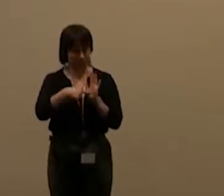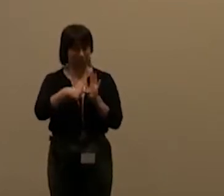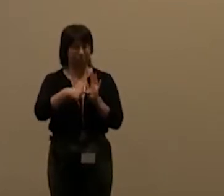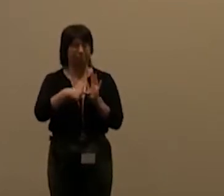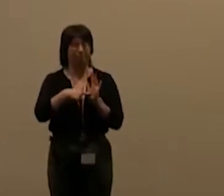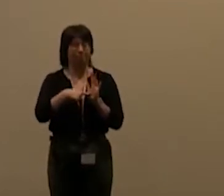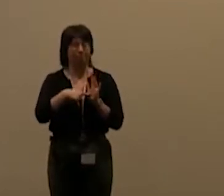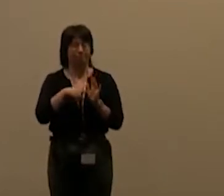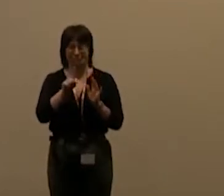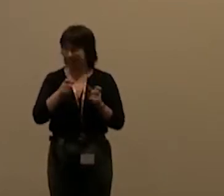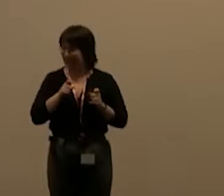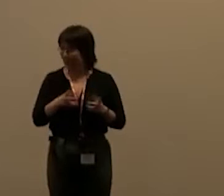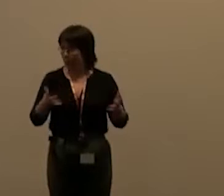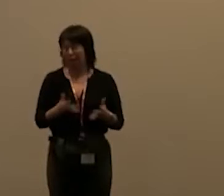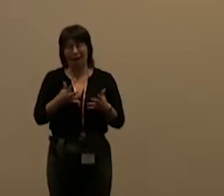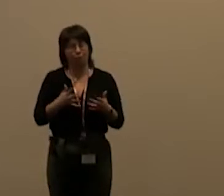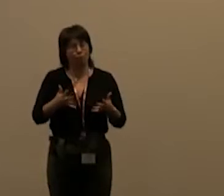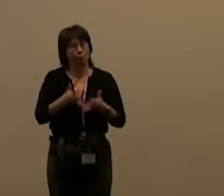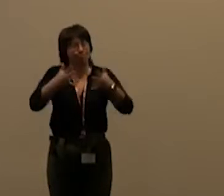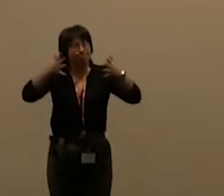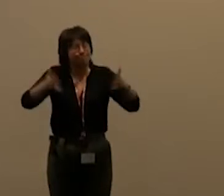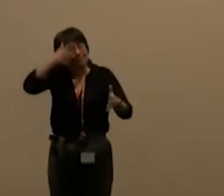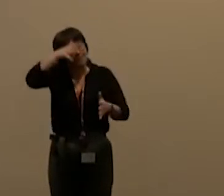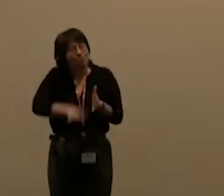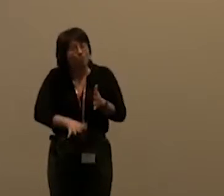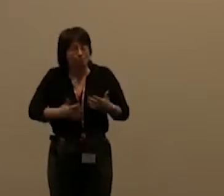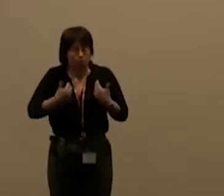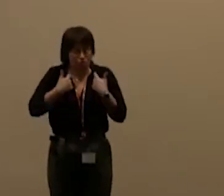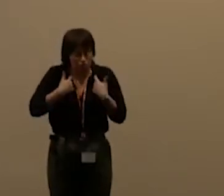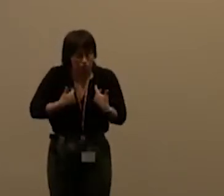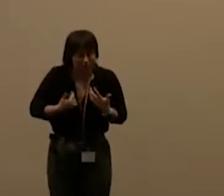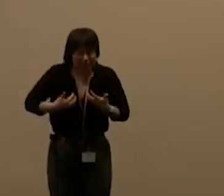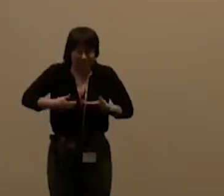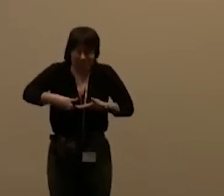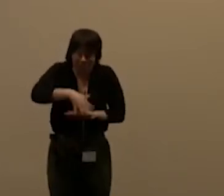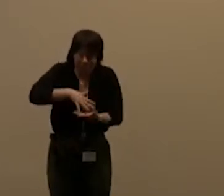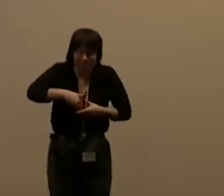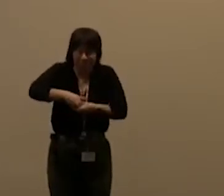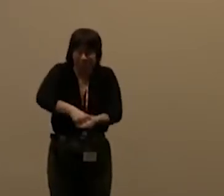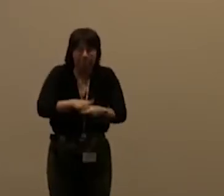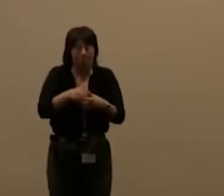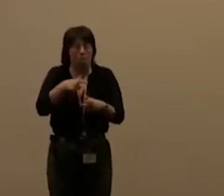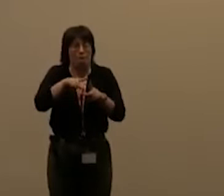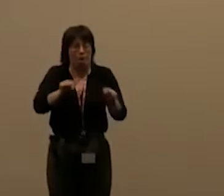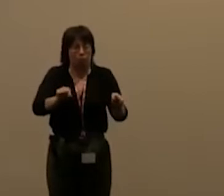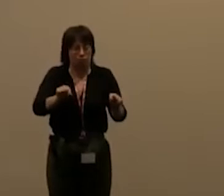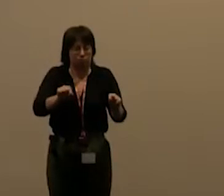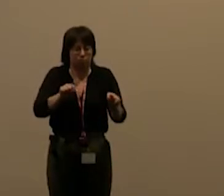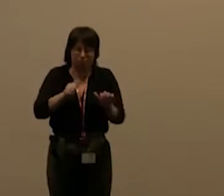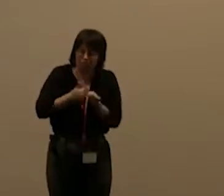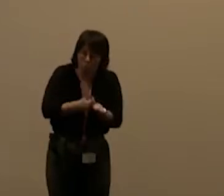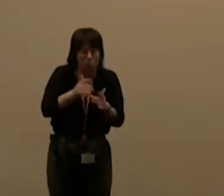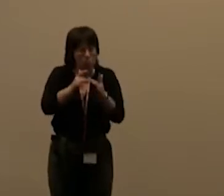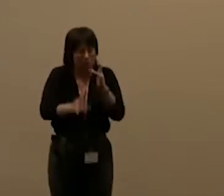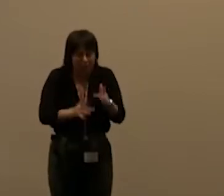adaptive cards, this just gives us a way to enhance our experience. So with rich, interactive, and flexible cards. Now with these cards, they're supported on your